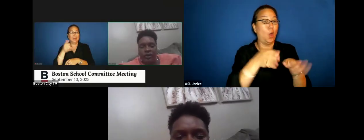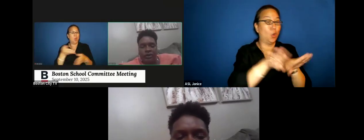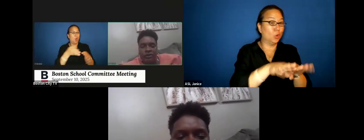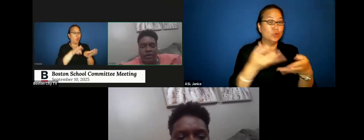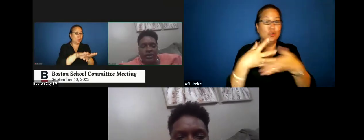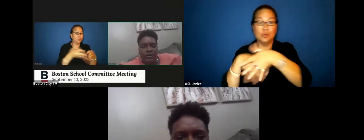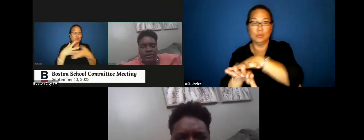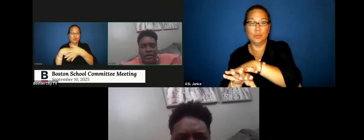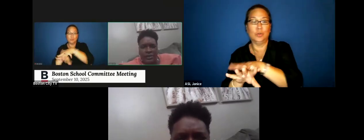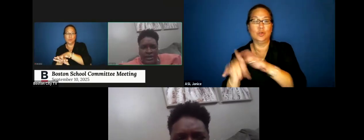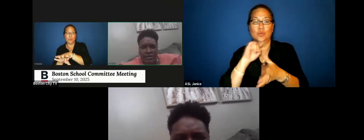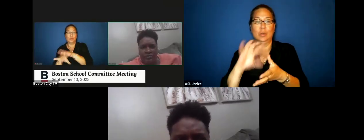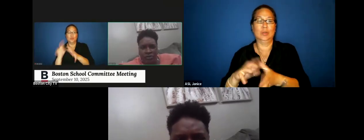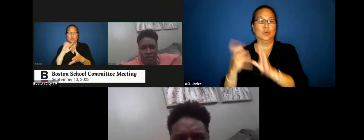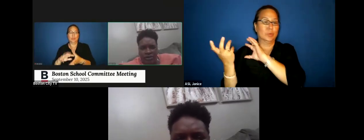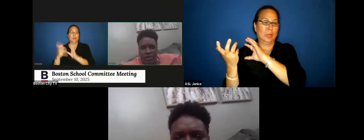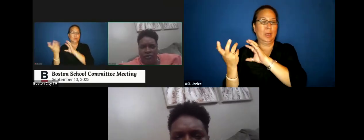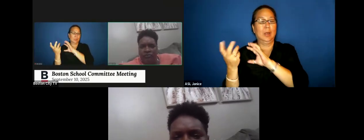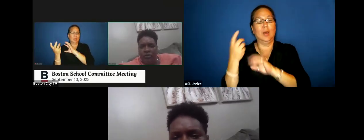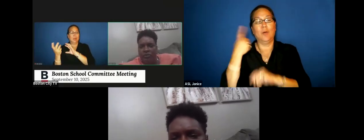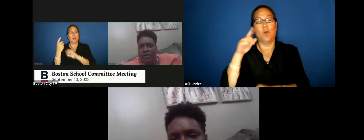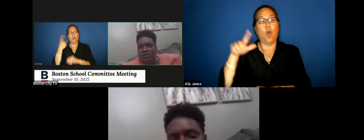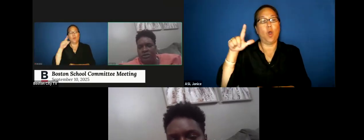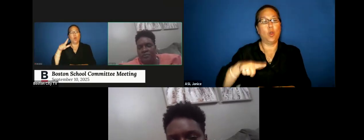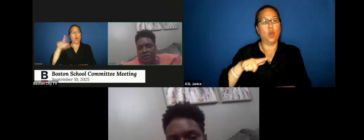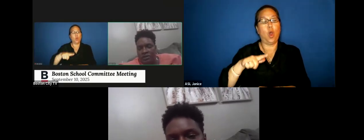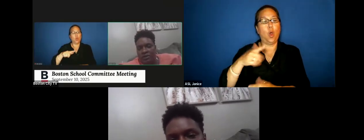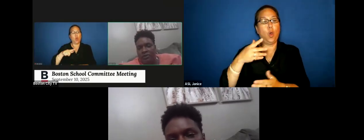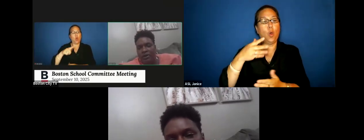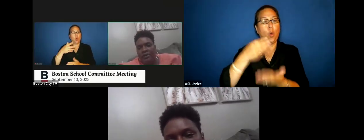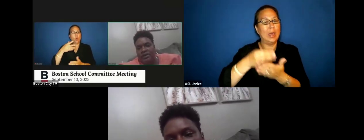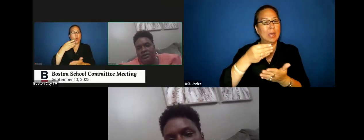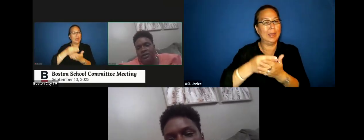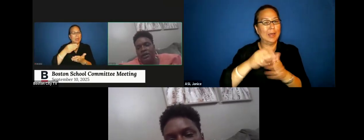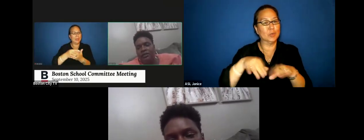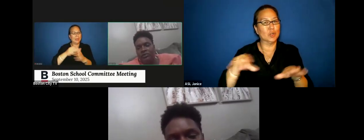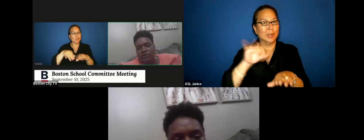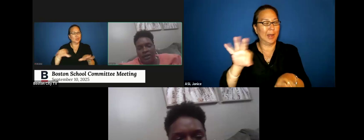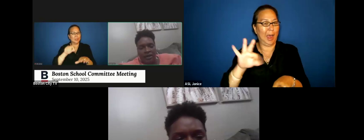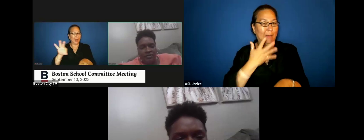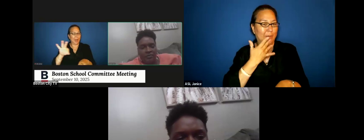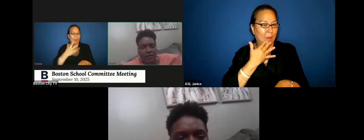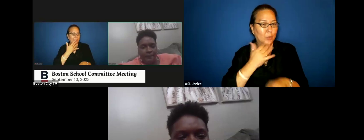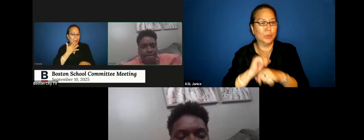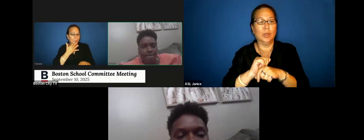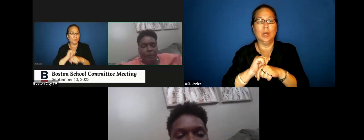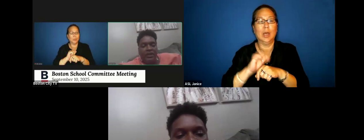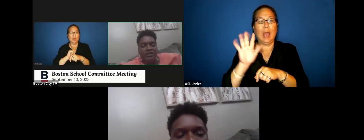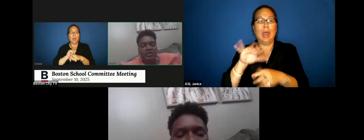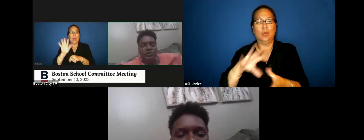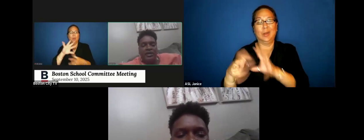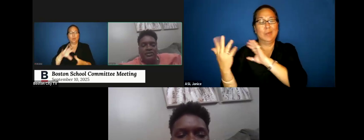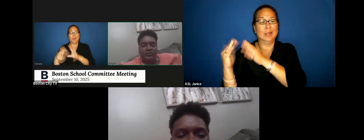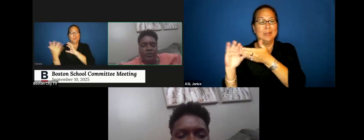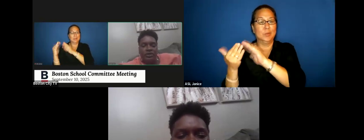of color, destabilize communities, and move forward without transparency or authentic community engagement.